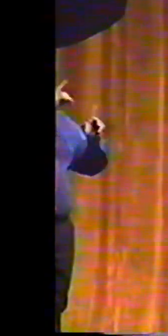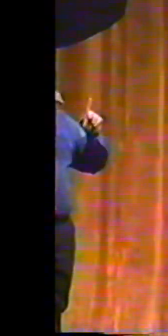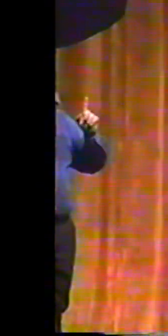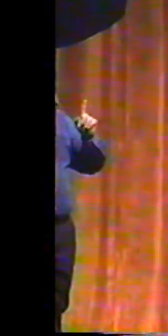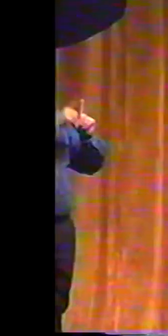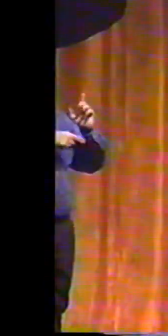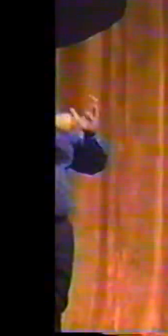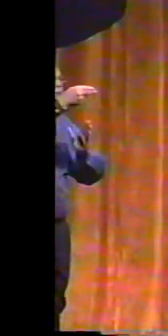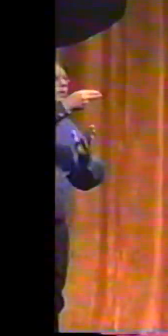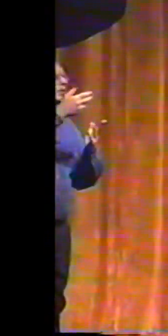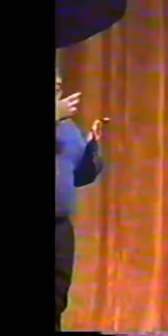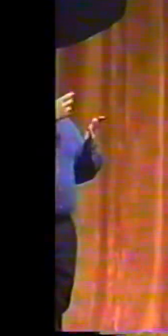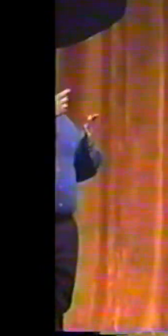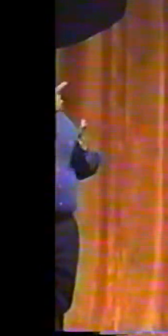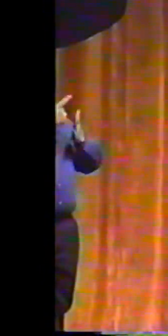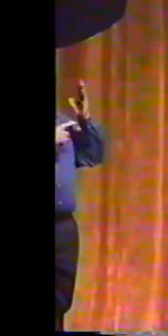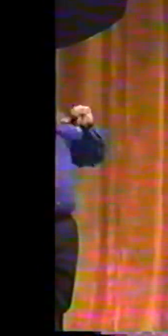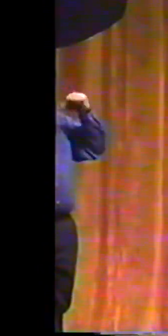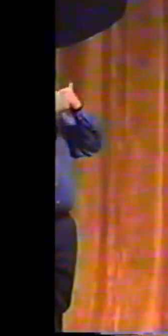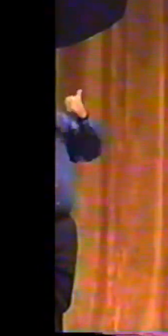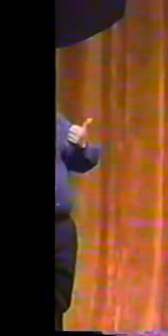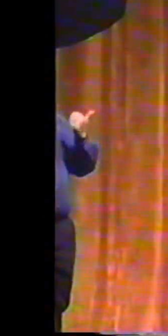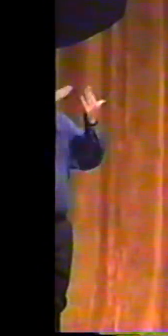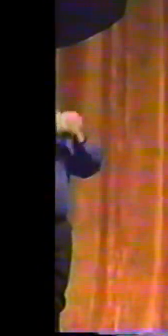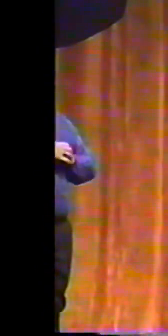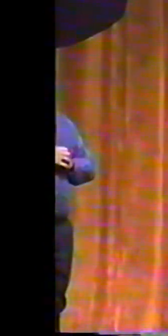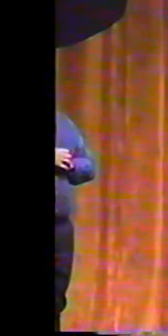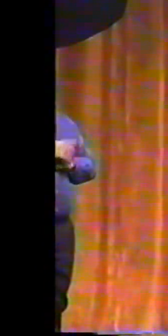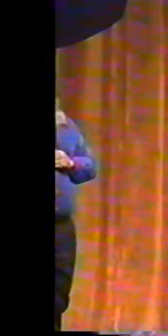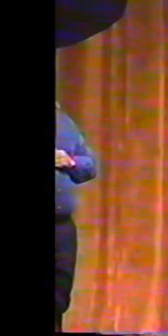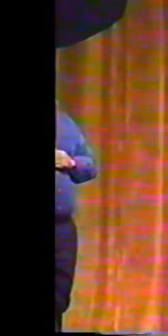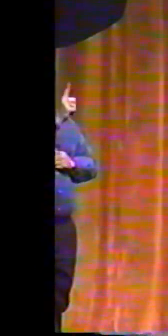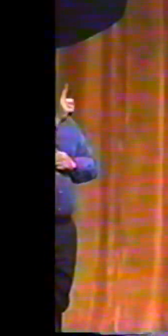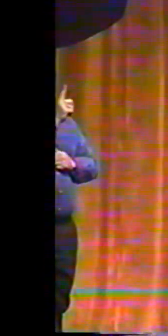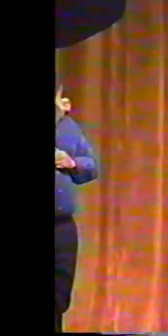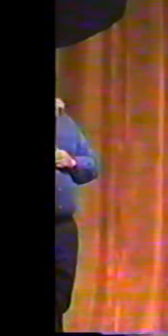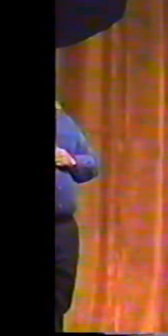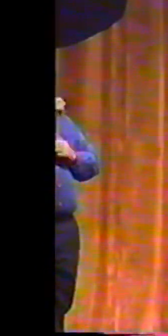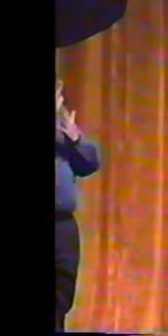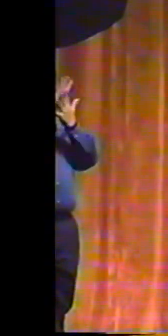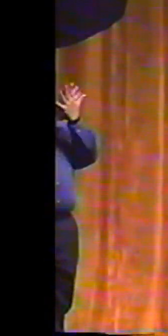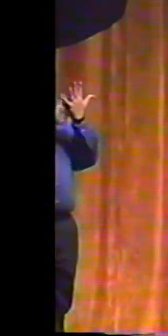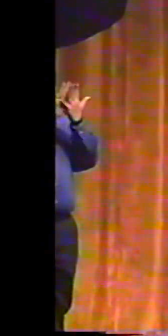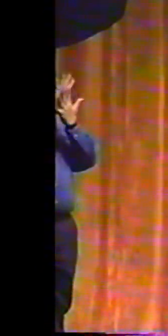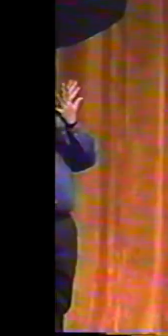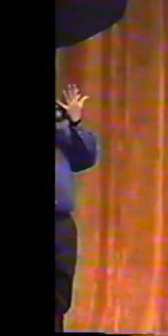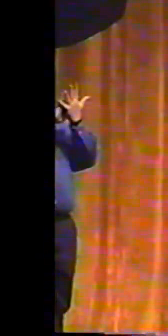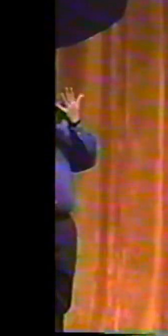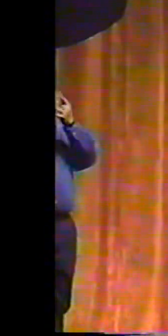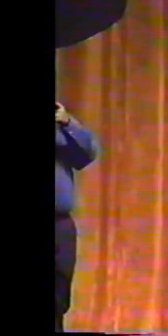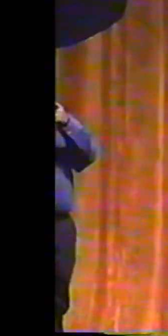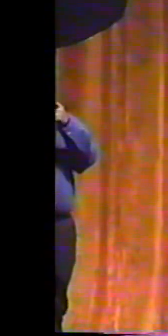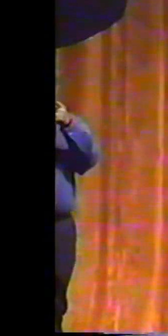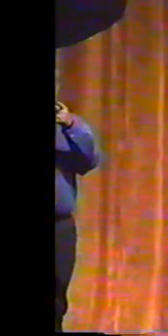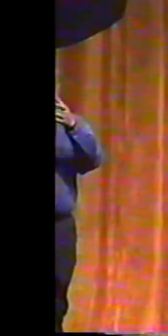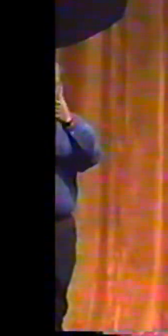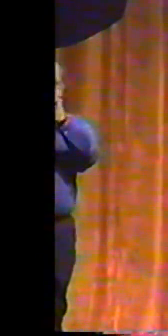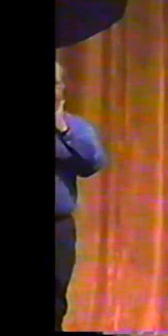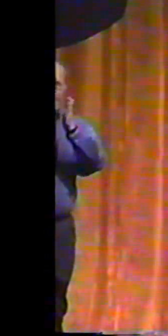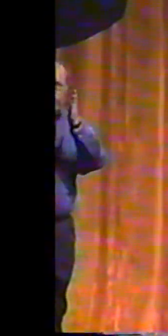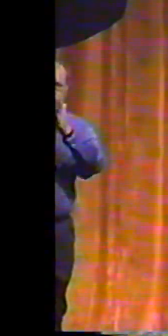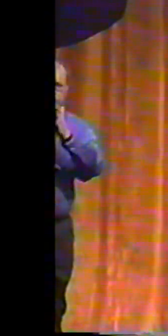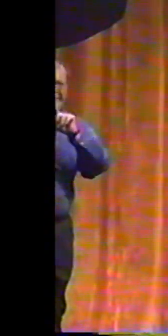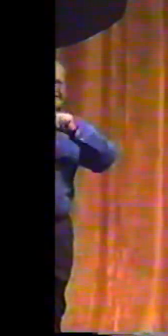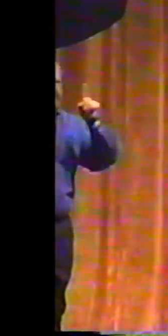for it? Truth is elusive because everyone holds their own truth. Everyone has their own perspective on what it might be. It is a goal. It's